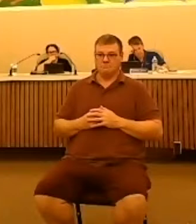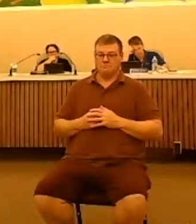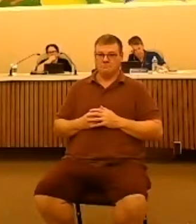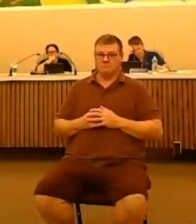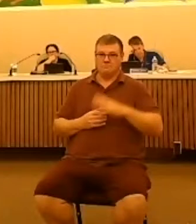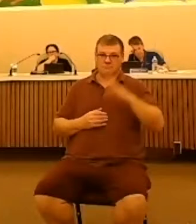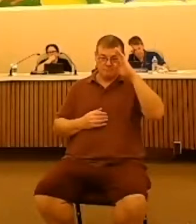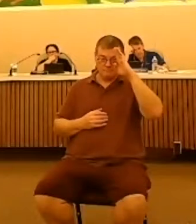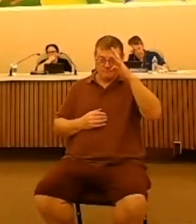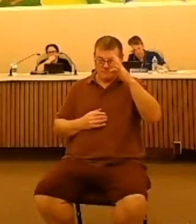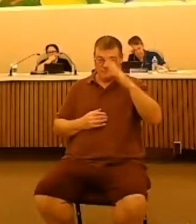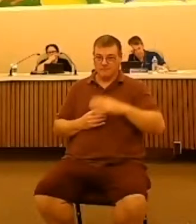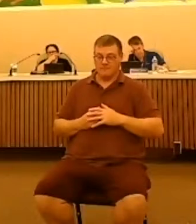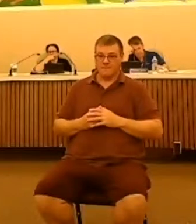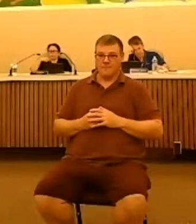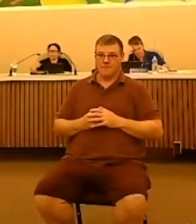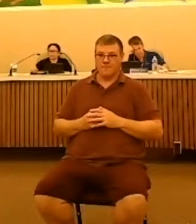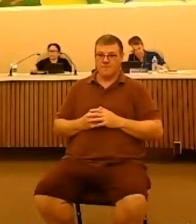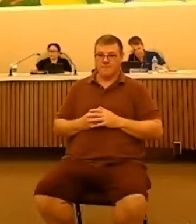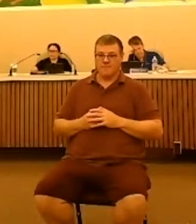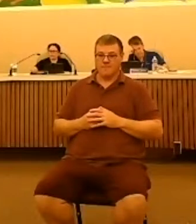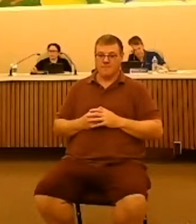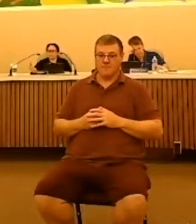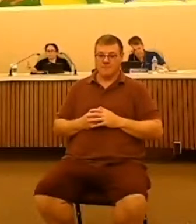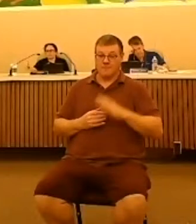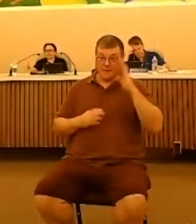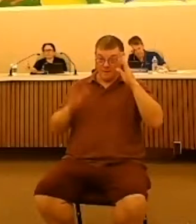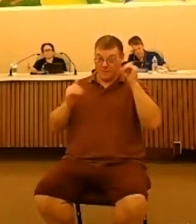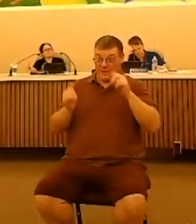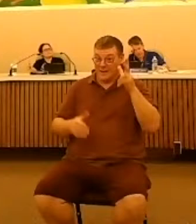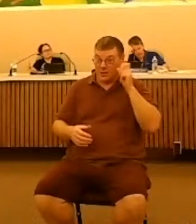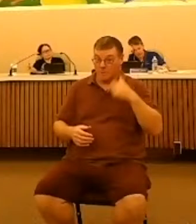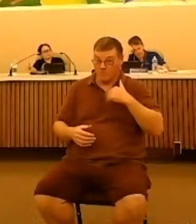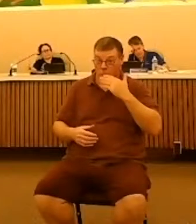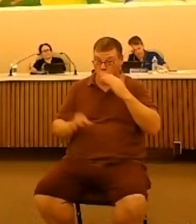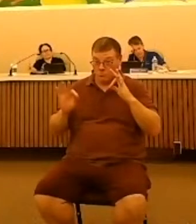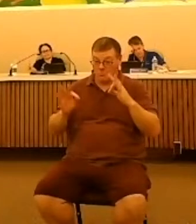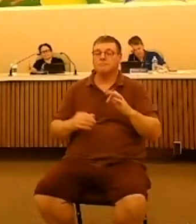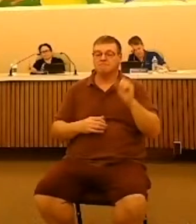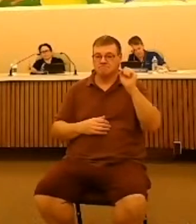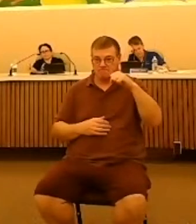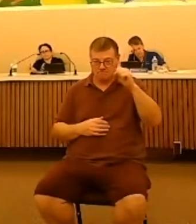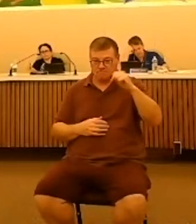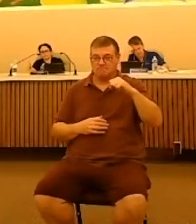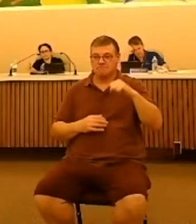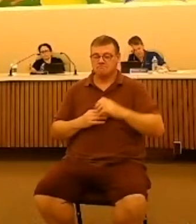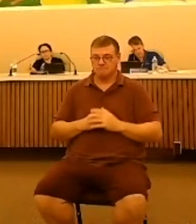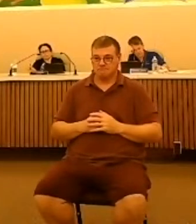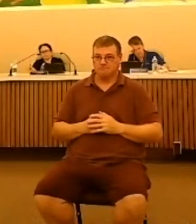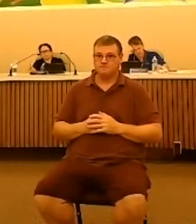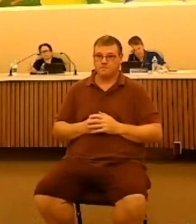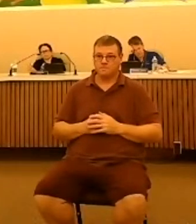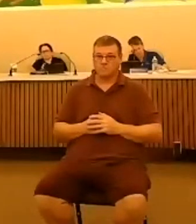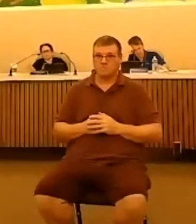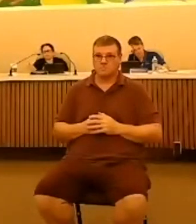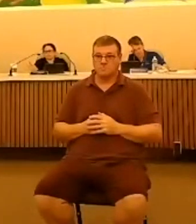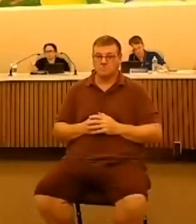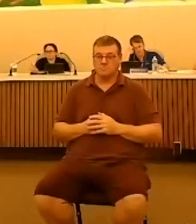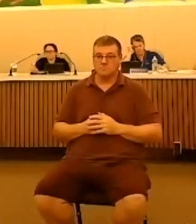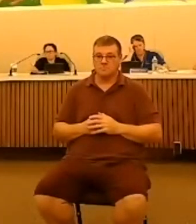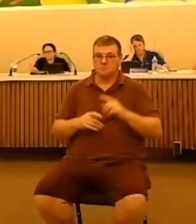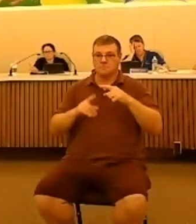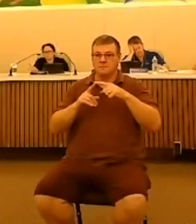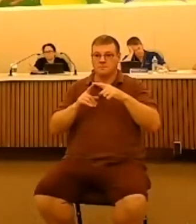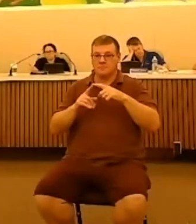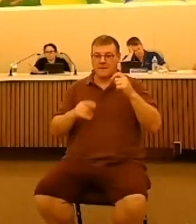Hello. Hello. All right. Everybody can hear me good? You can. All right. All right. I have this is from me